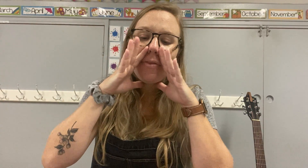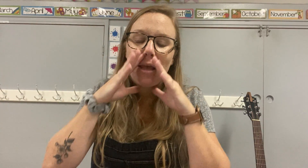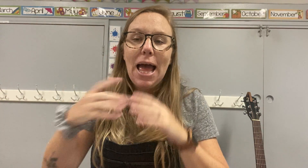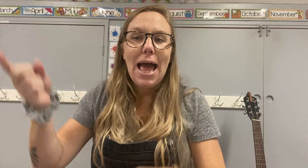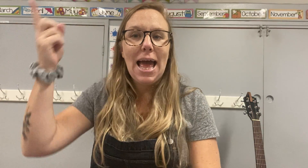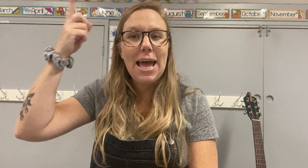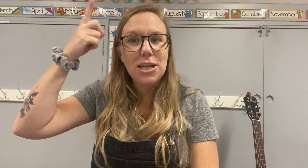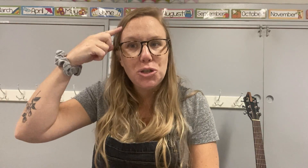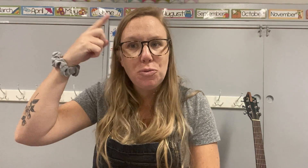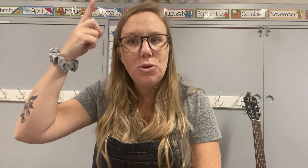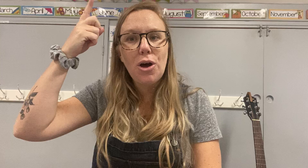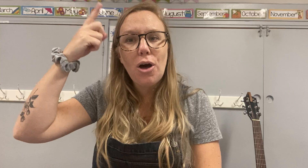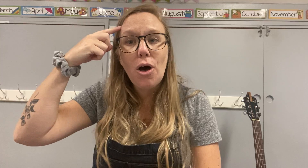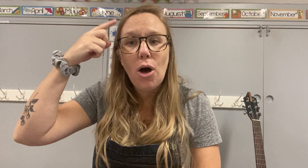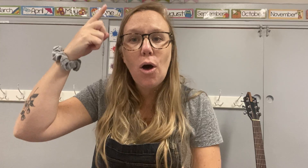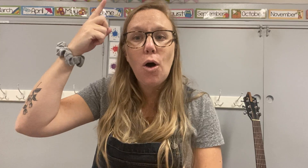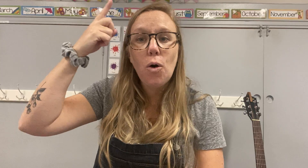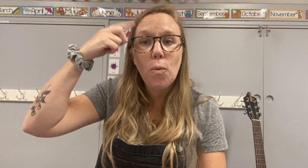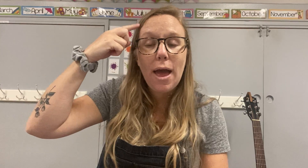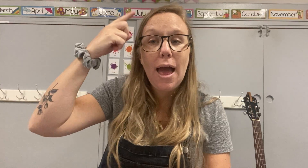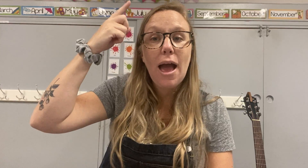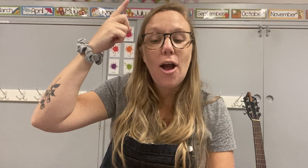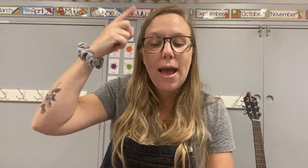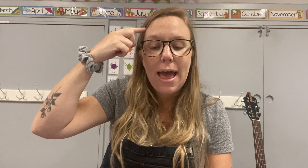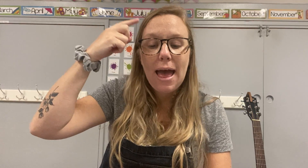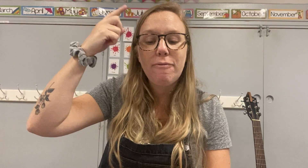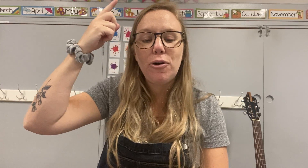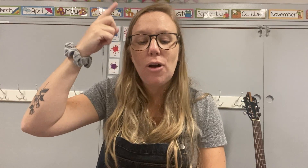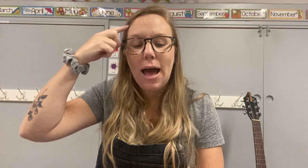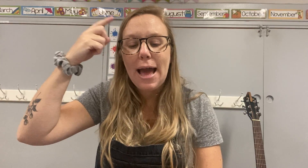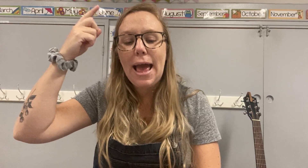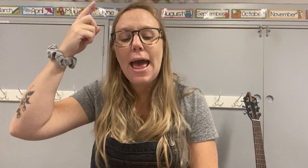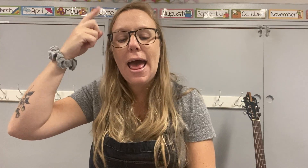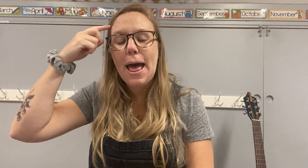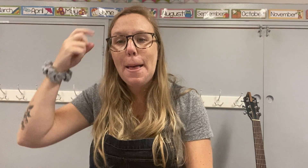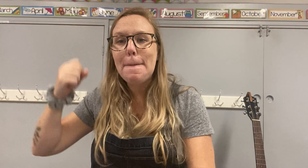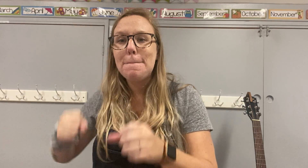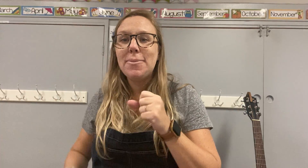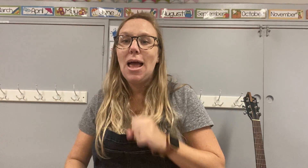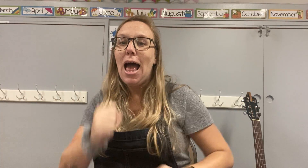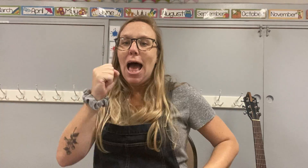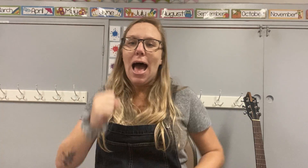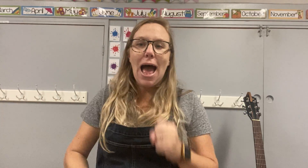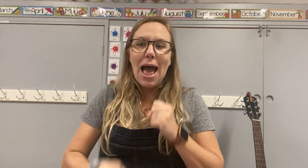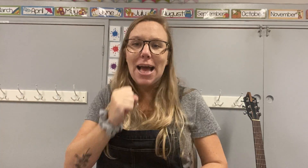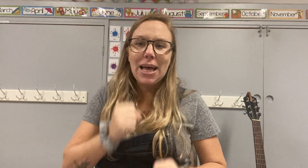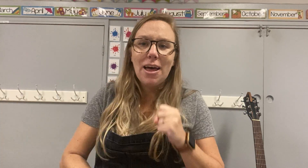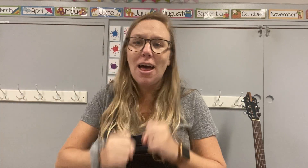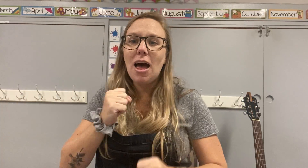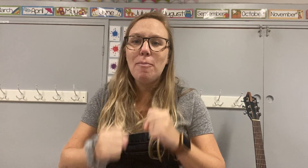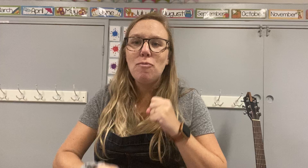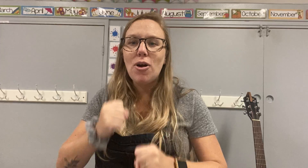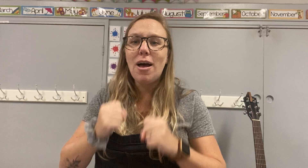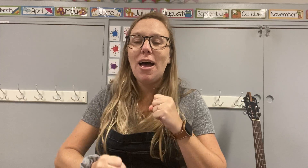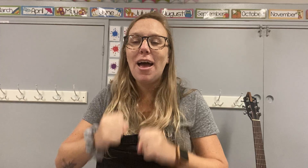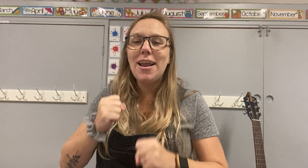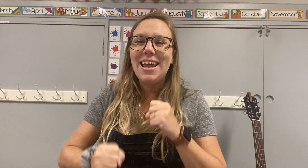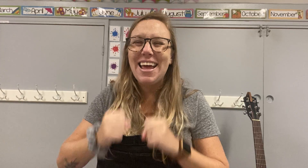And you know wherever I am. I come running